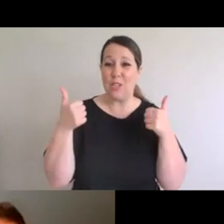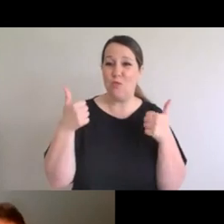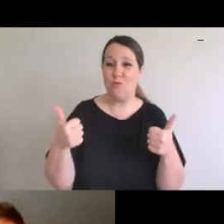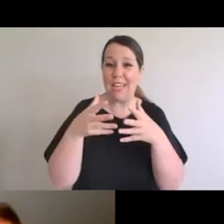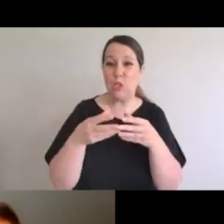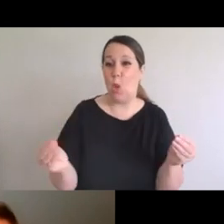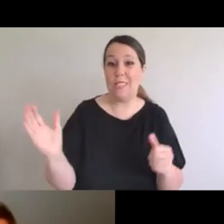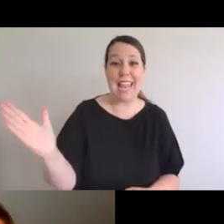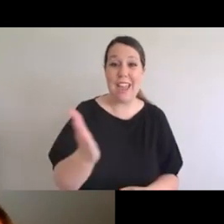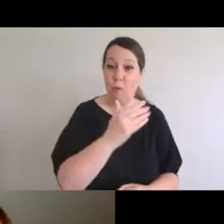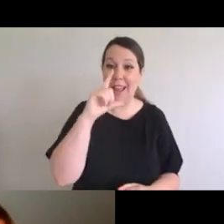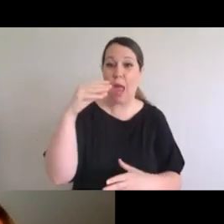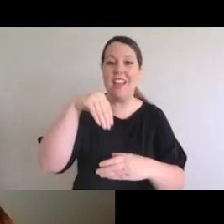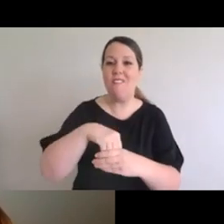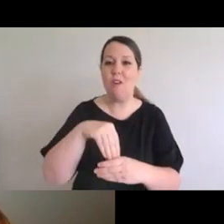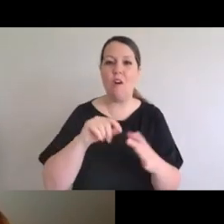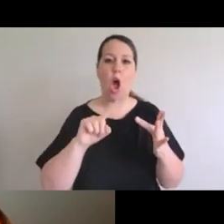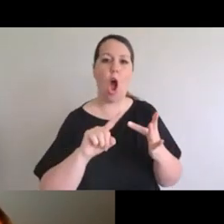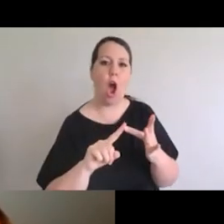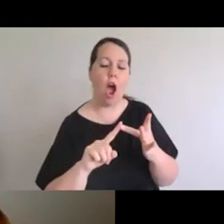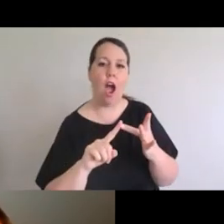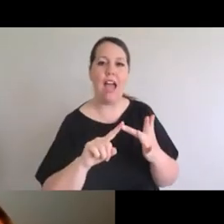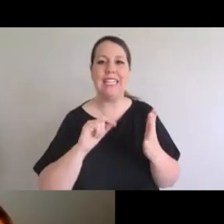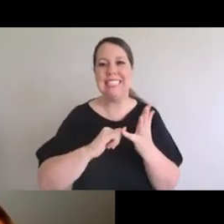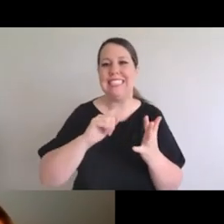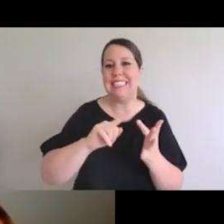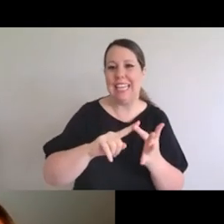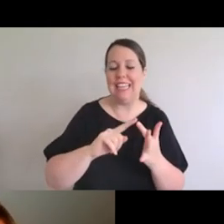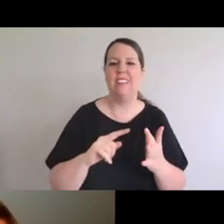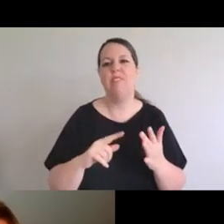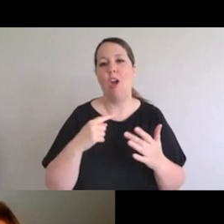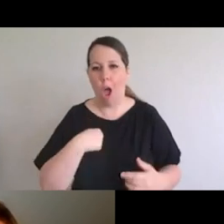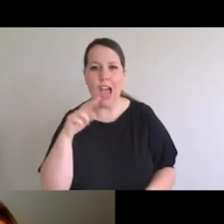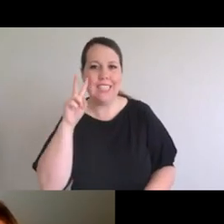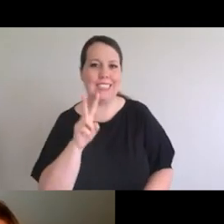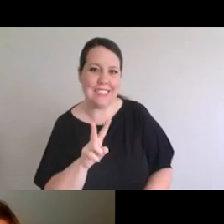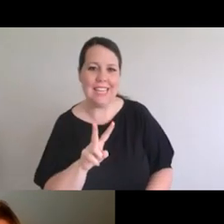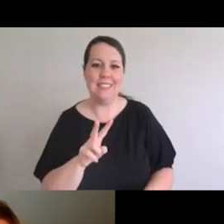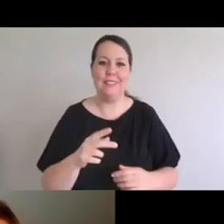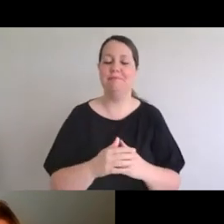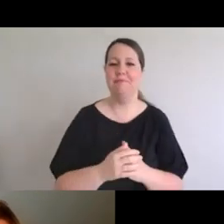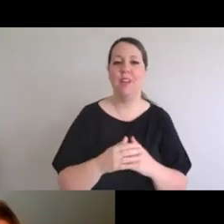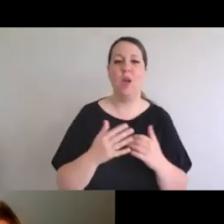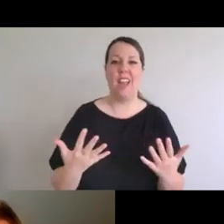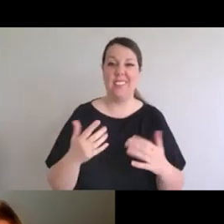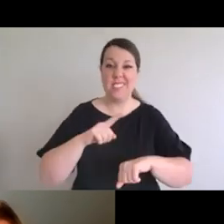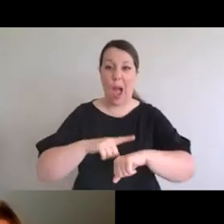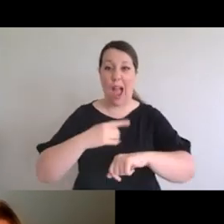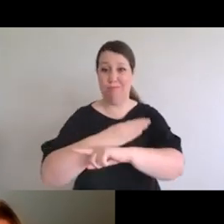can participate. Okay, we are right over time. I just want to make some remarks here saying